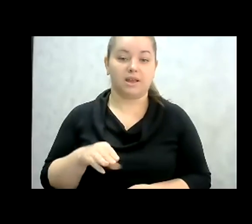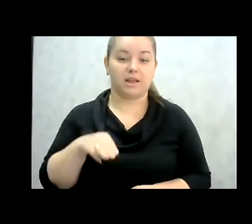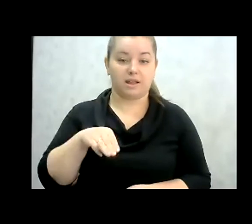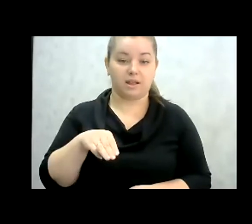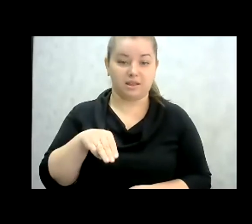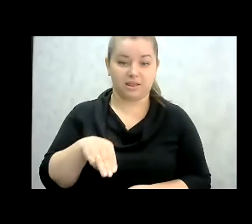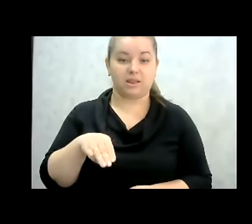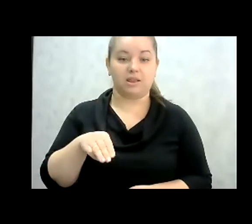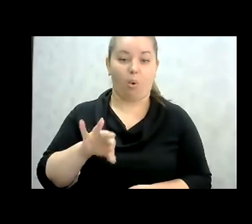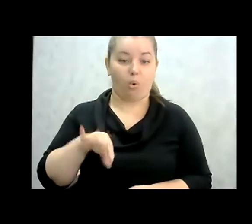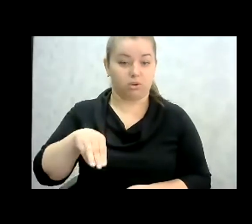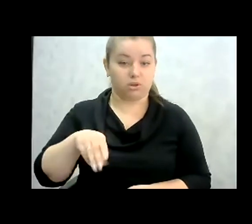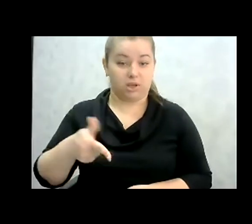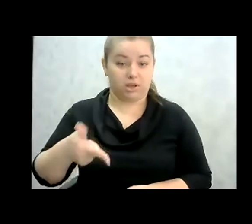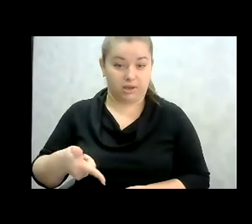11,000